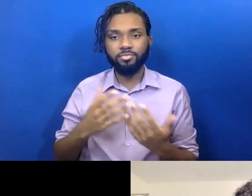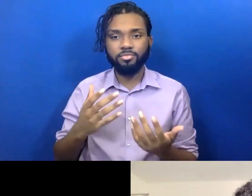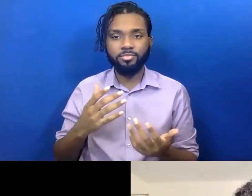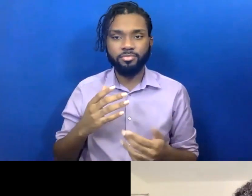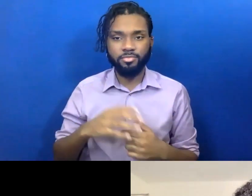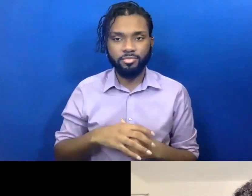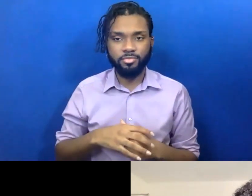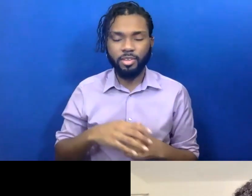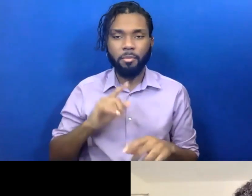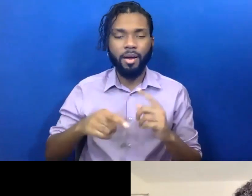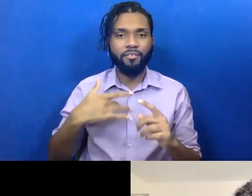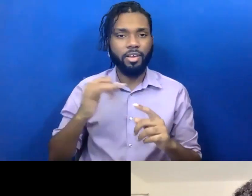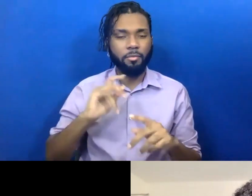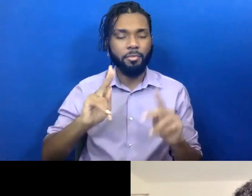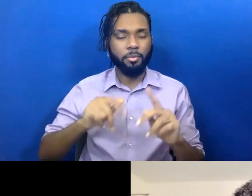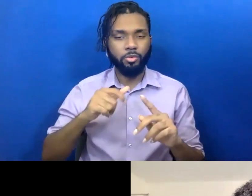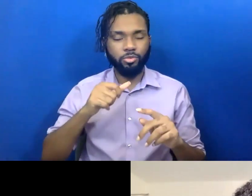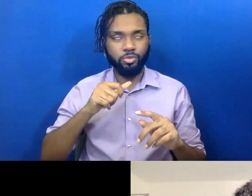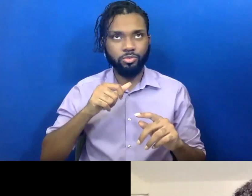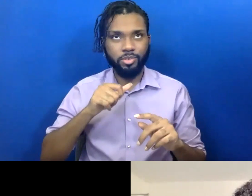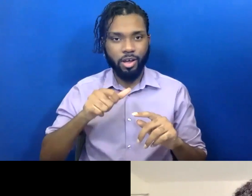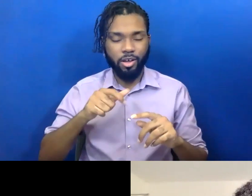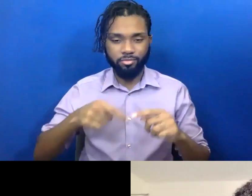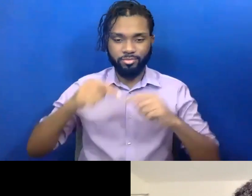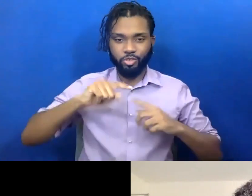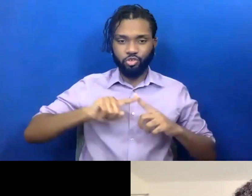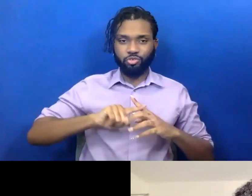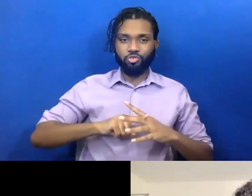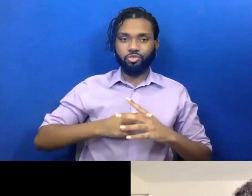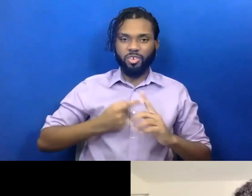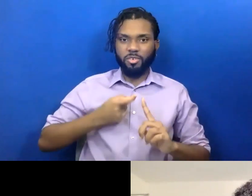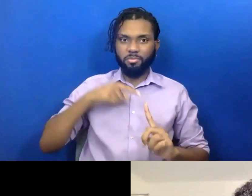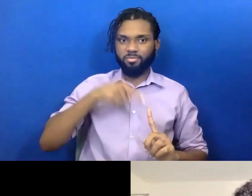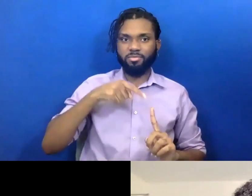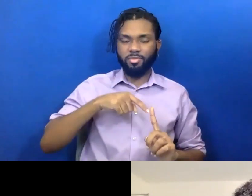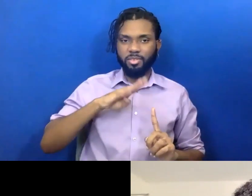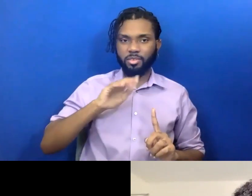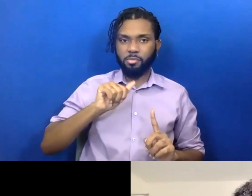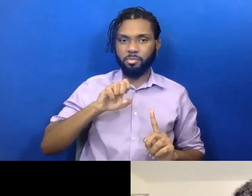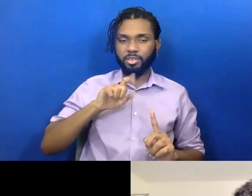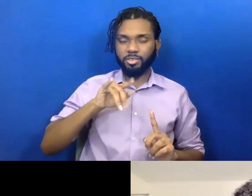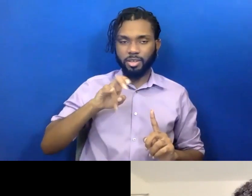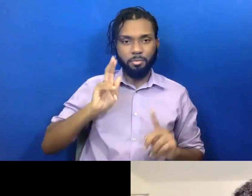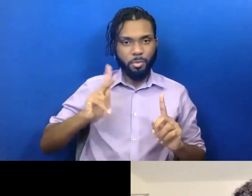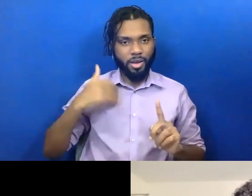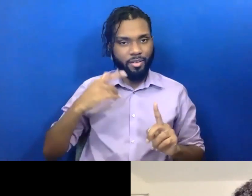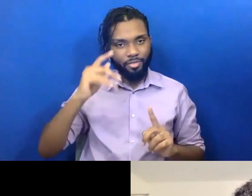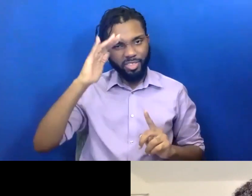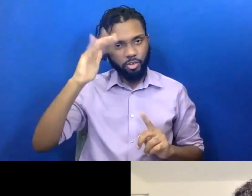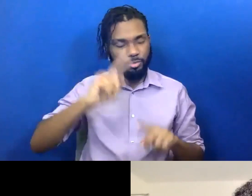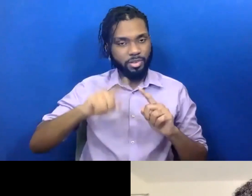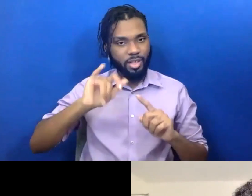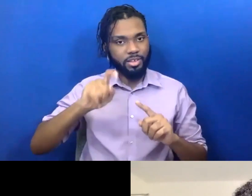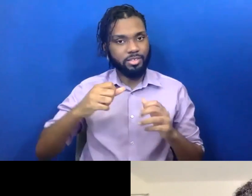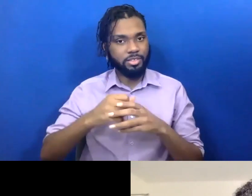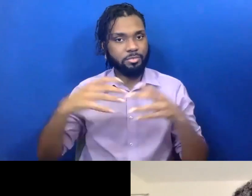yes, the baseline. People actually do have theories, and in some cases, those theories need to be greatly expanded. Eris, do you want to